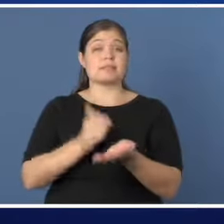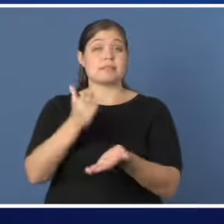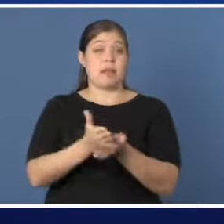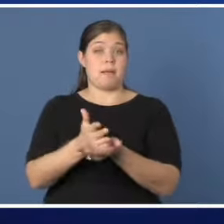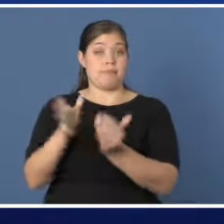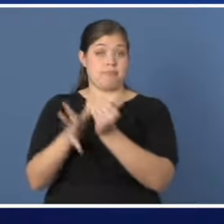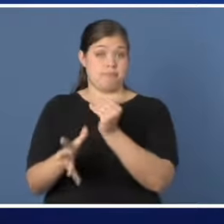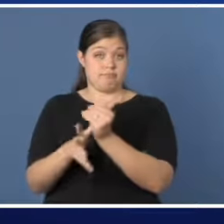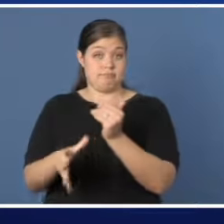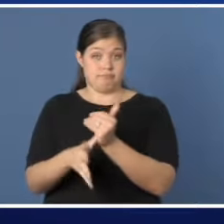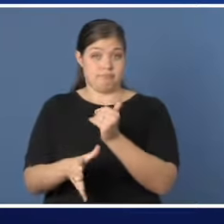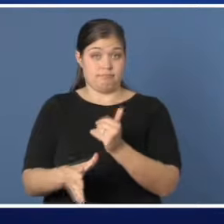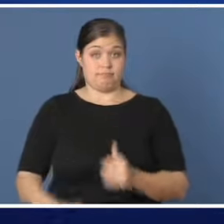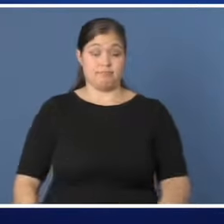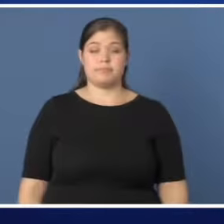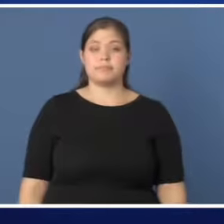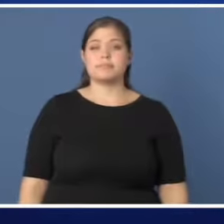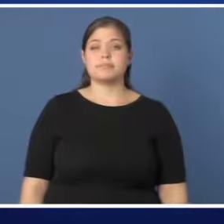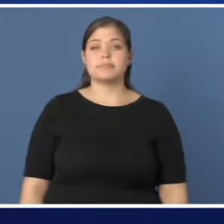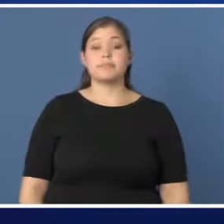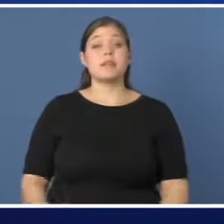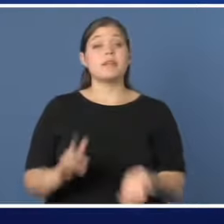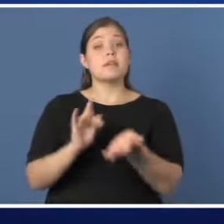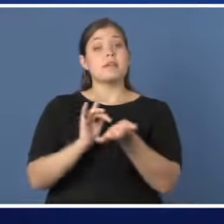anti-diarrhea medication,